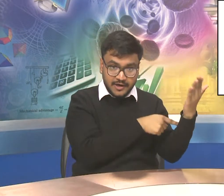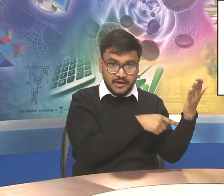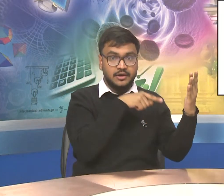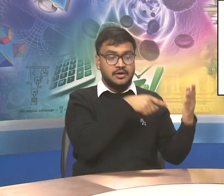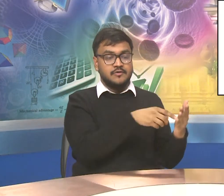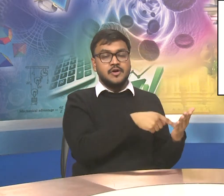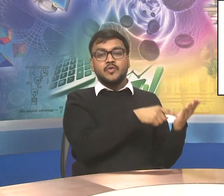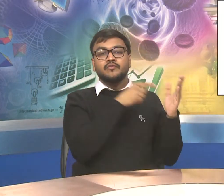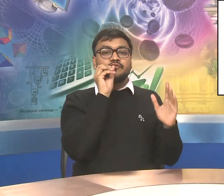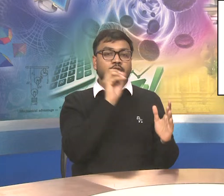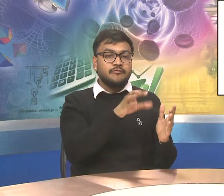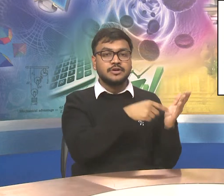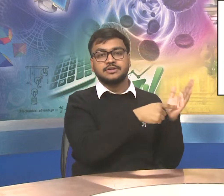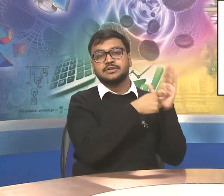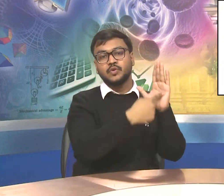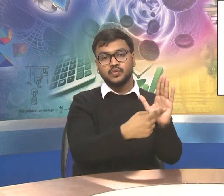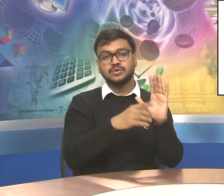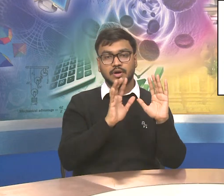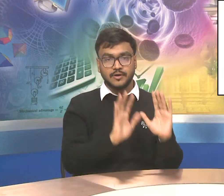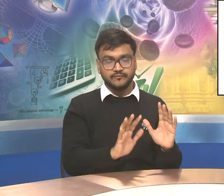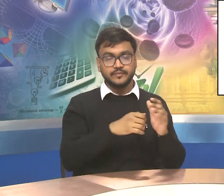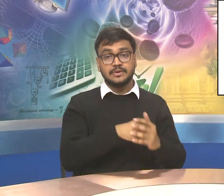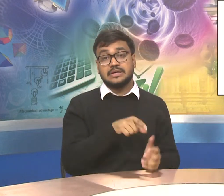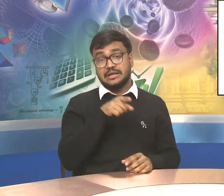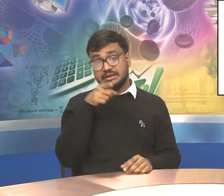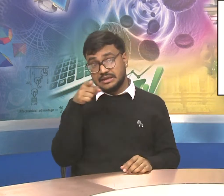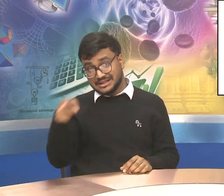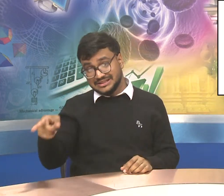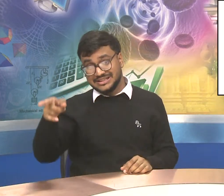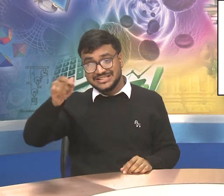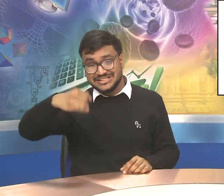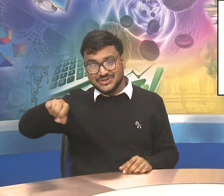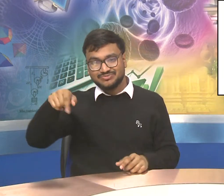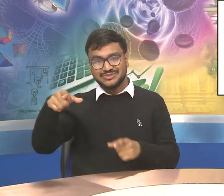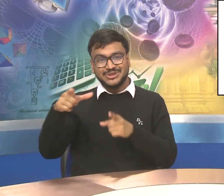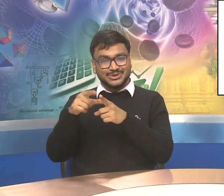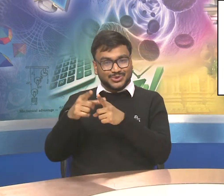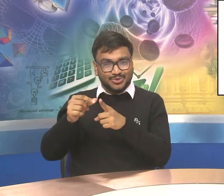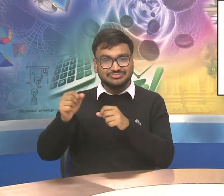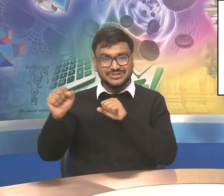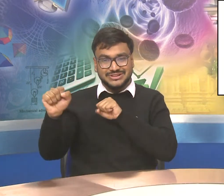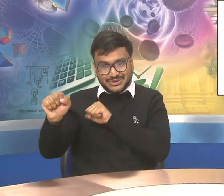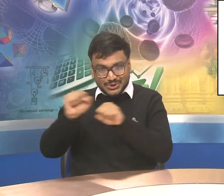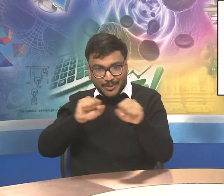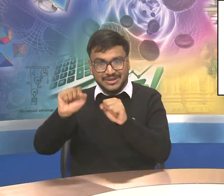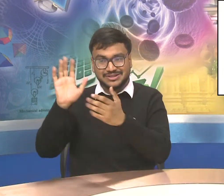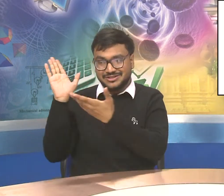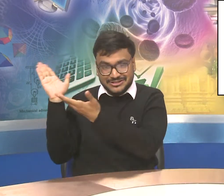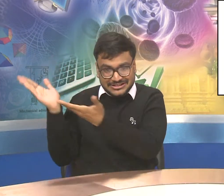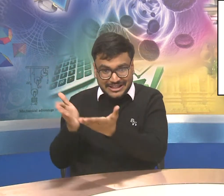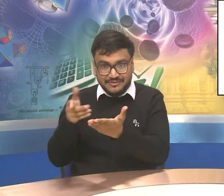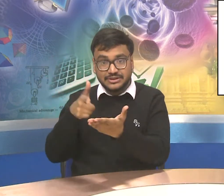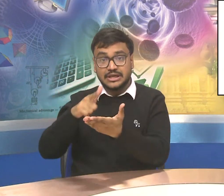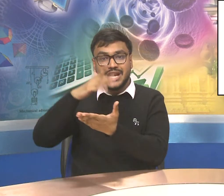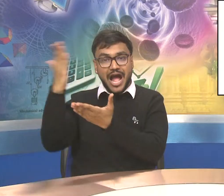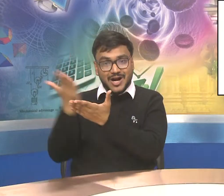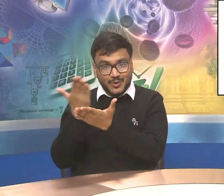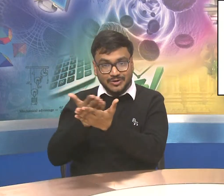waits for the user to approach them and make a demand. And information services also